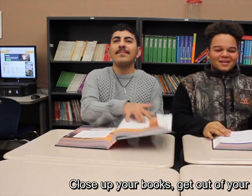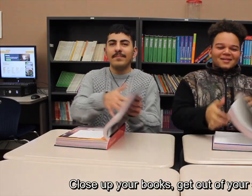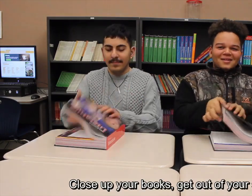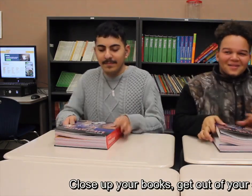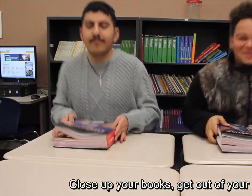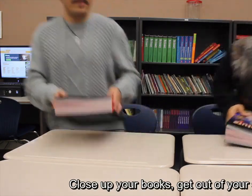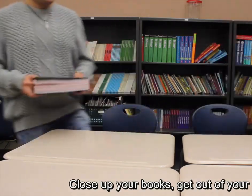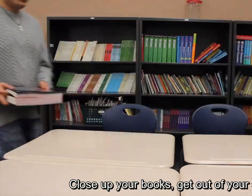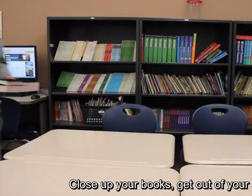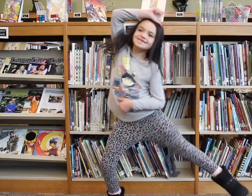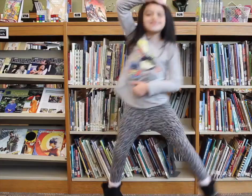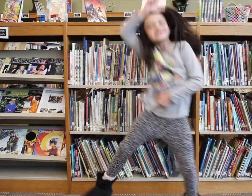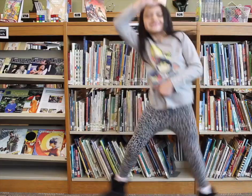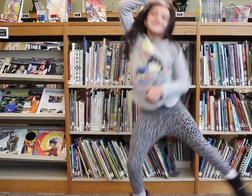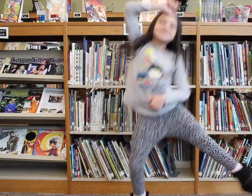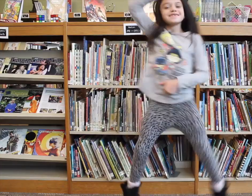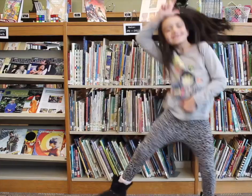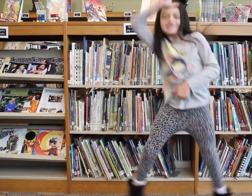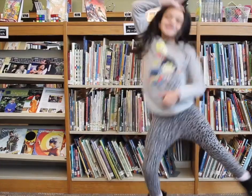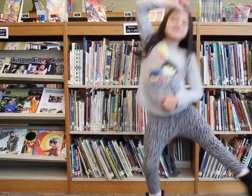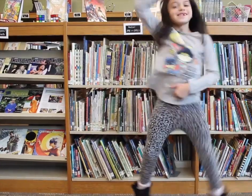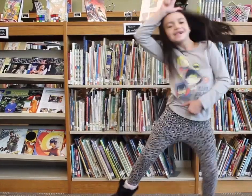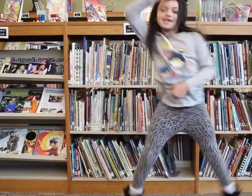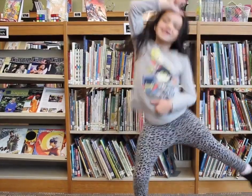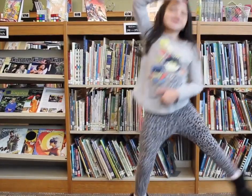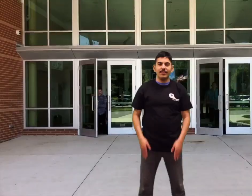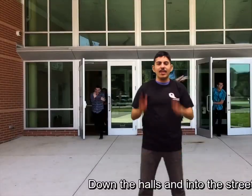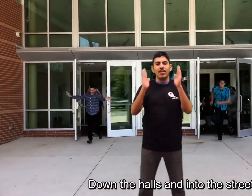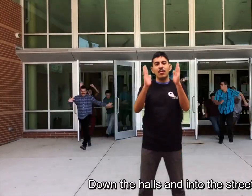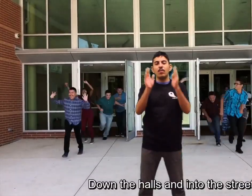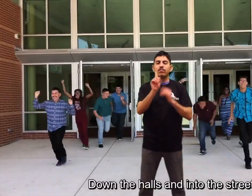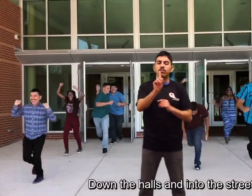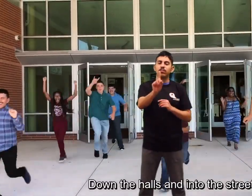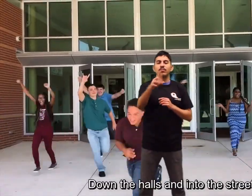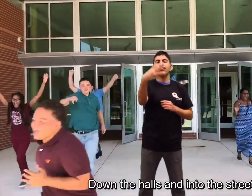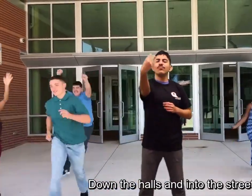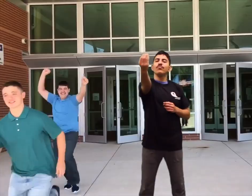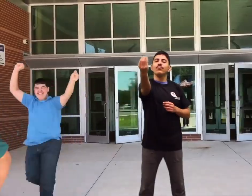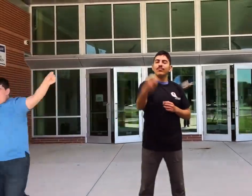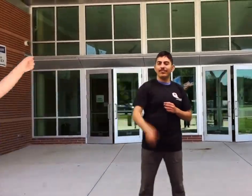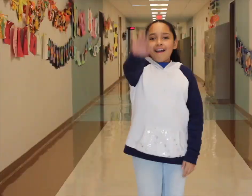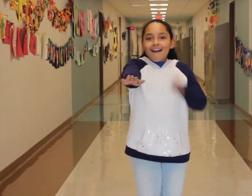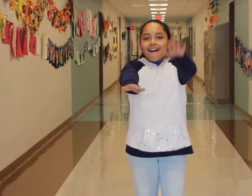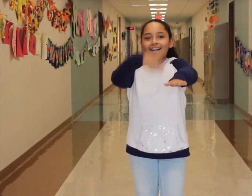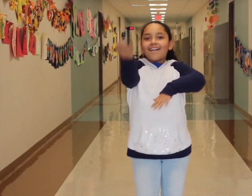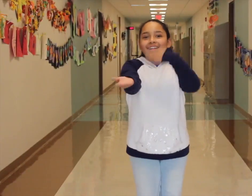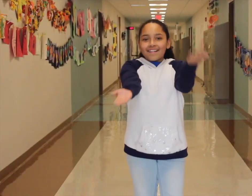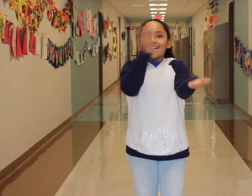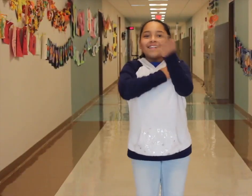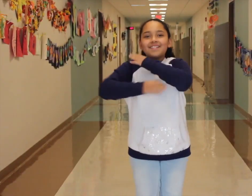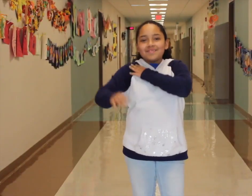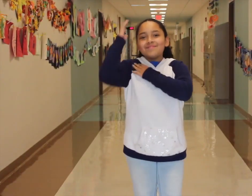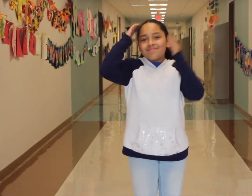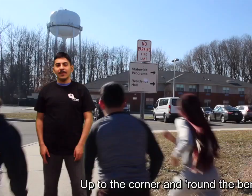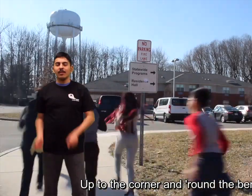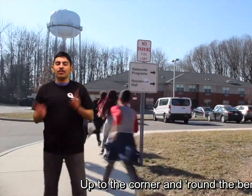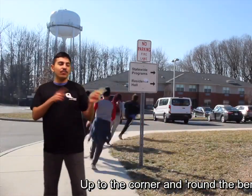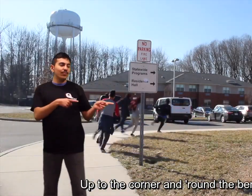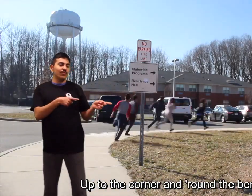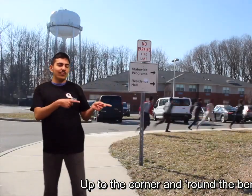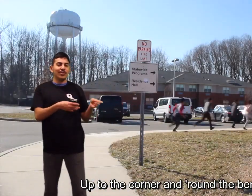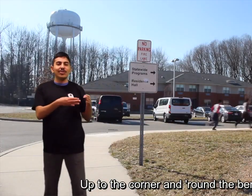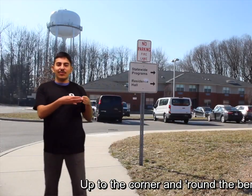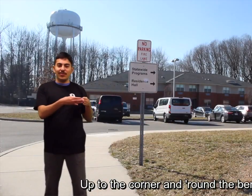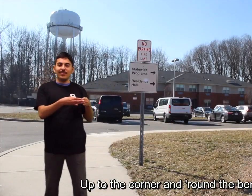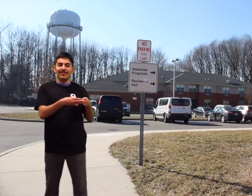Close up your books, get out of your seat, down the halls and into the street, up